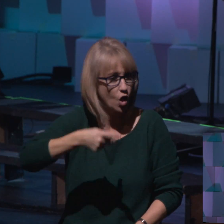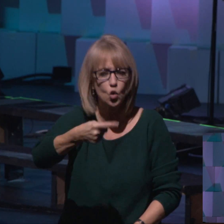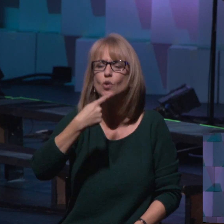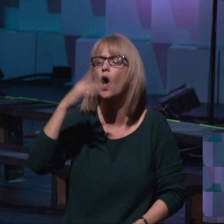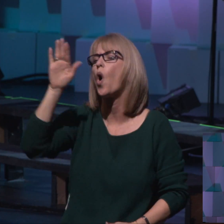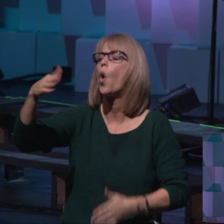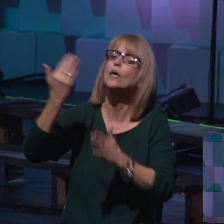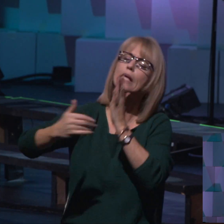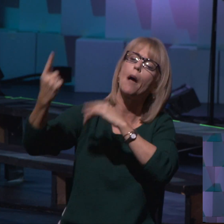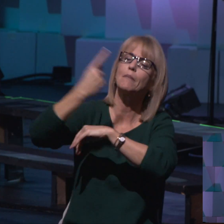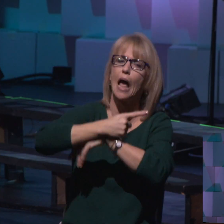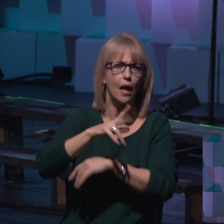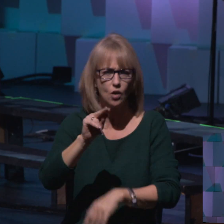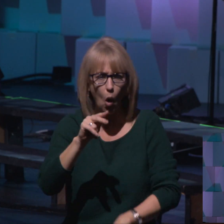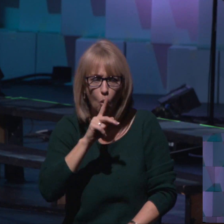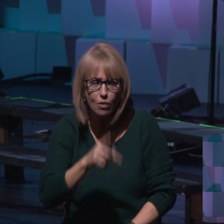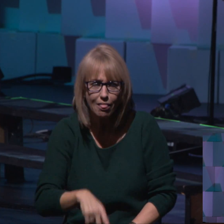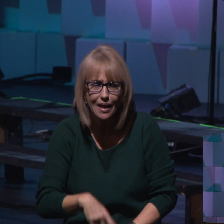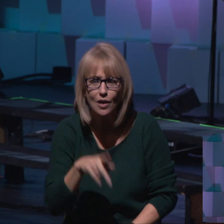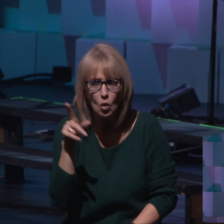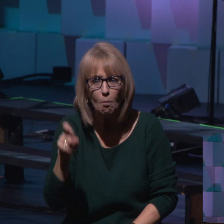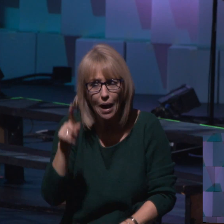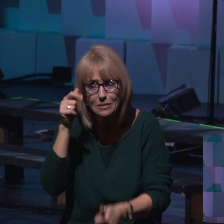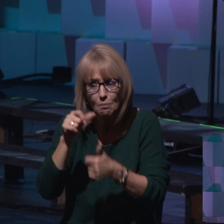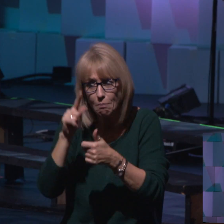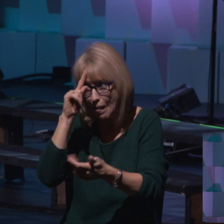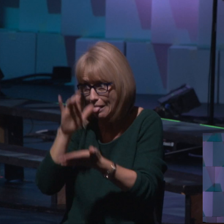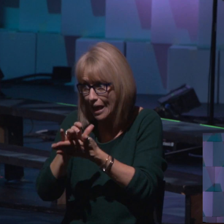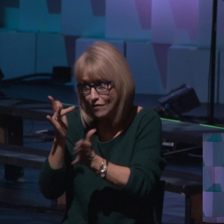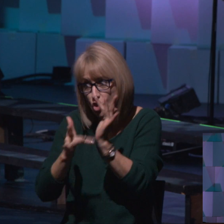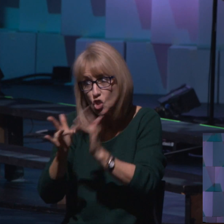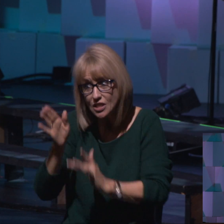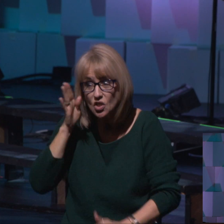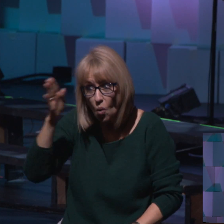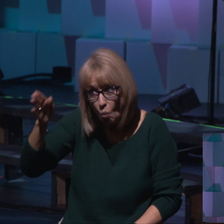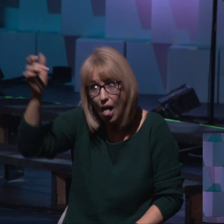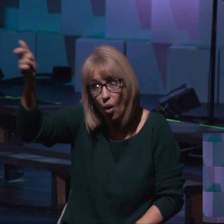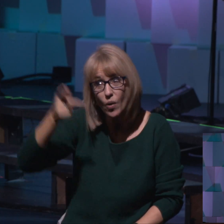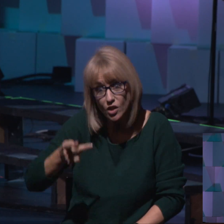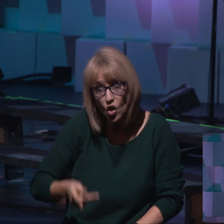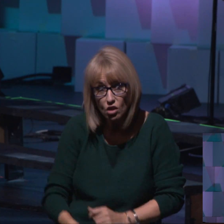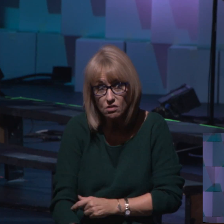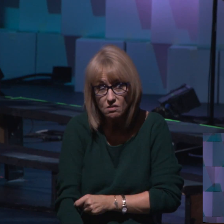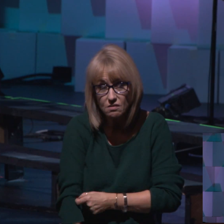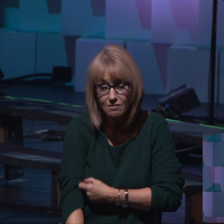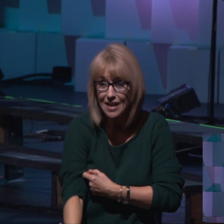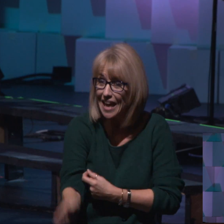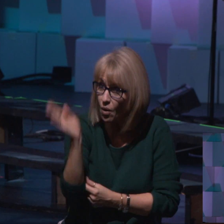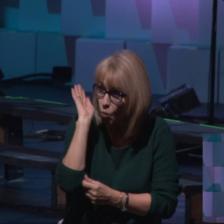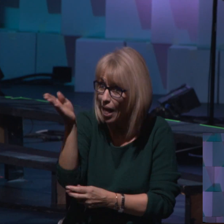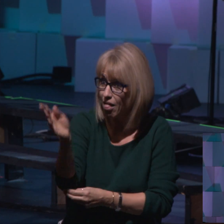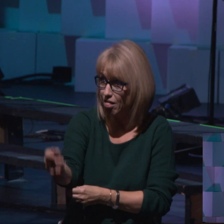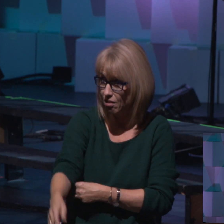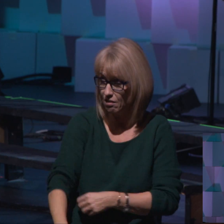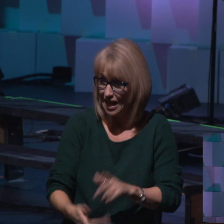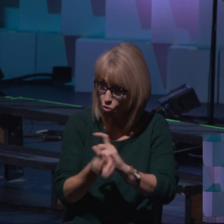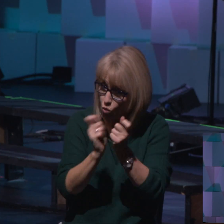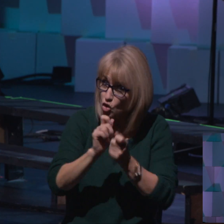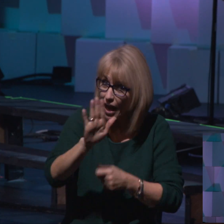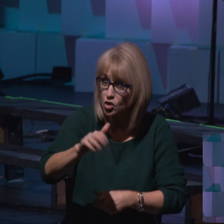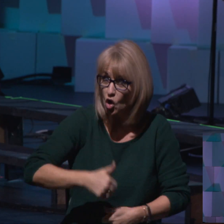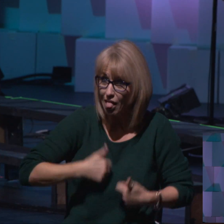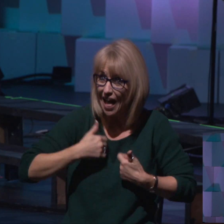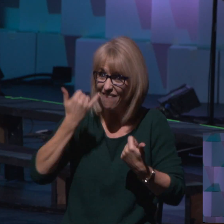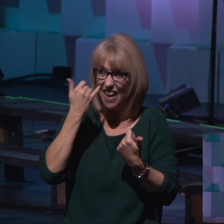truly believe Jesus is returning, it changes how you live. It changes how you look on life.